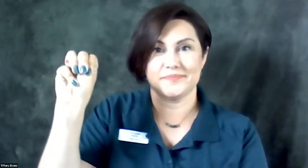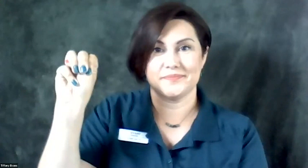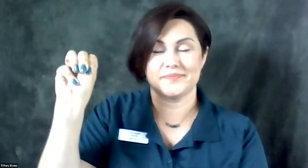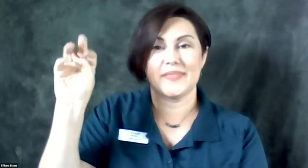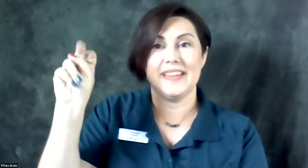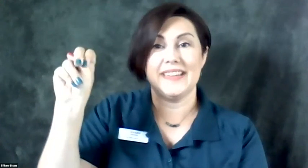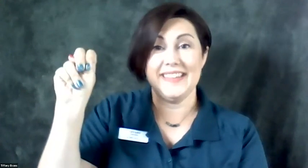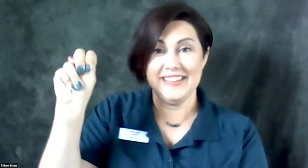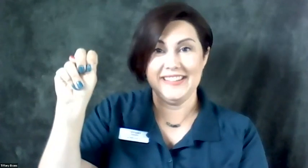N